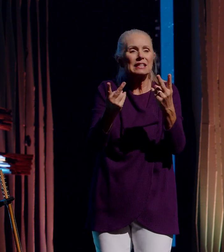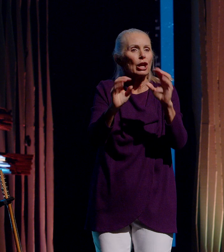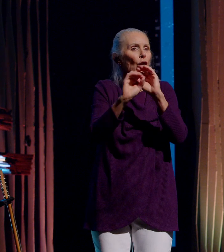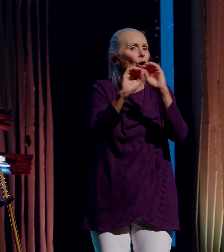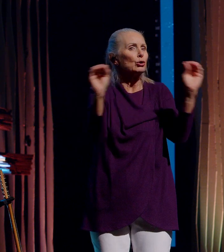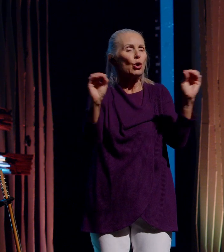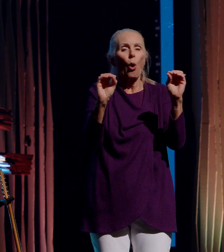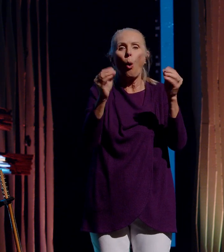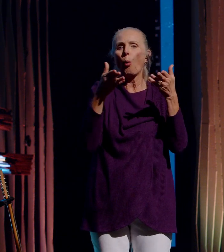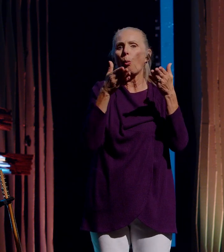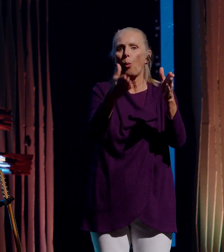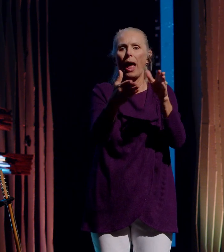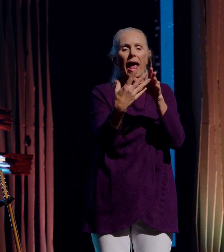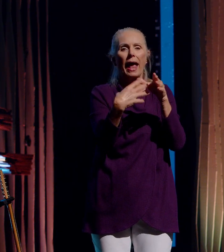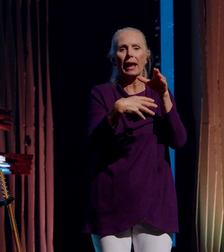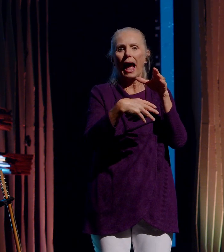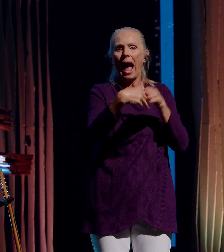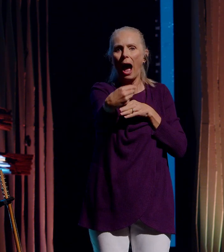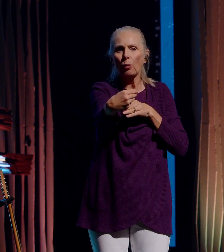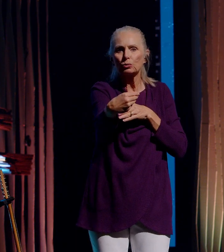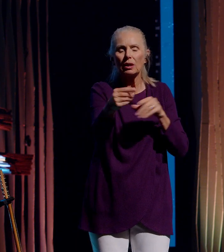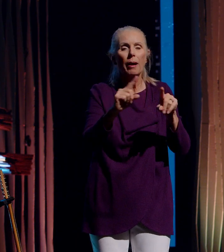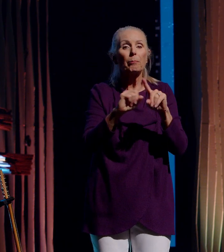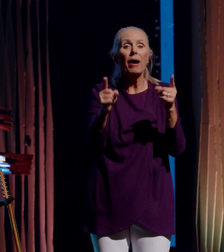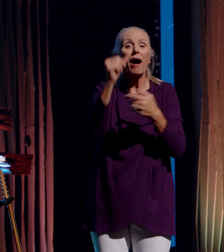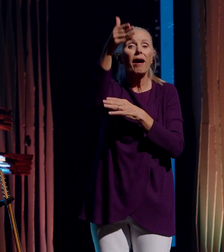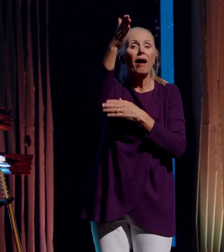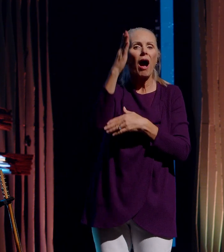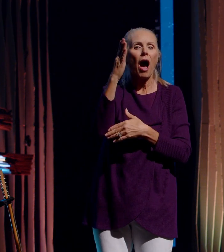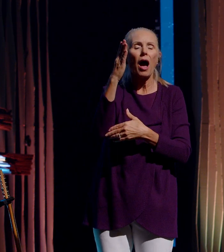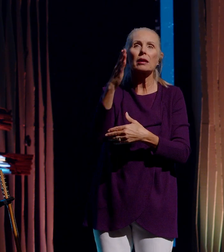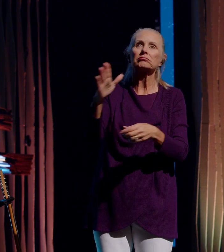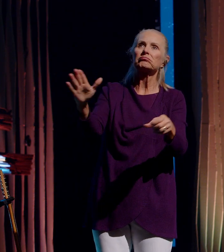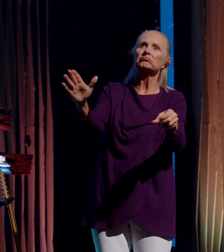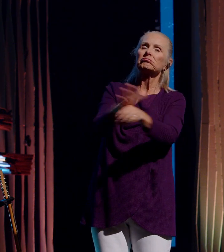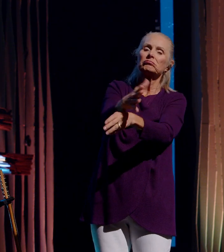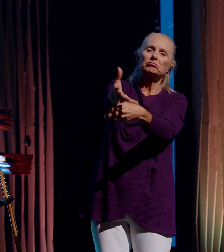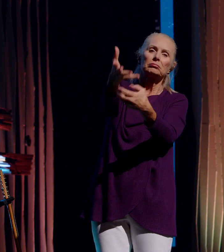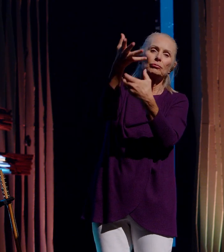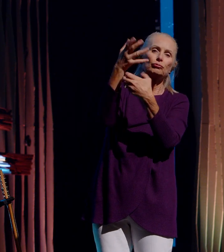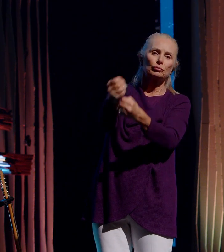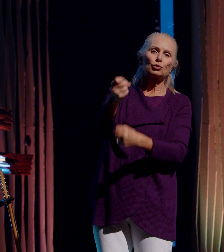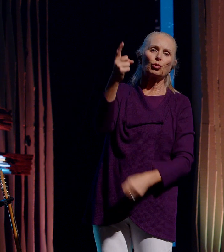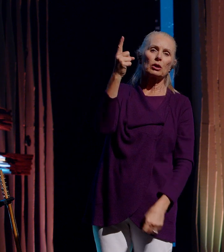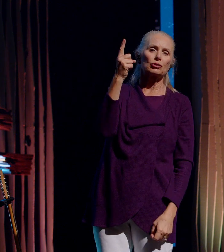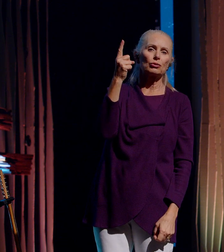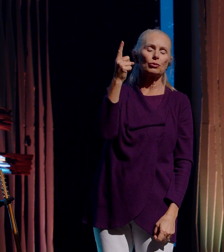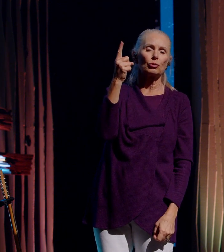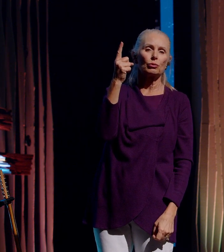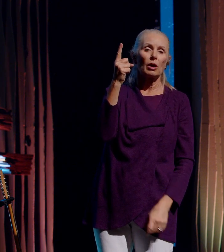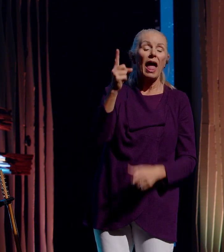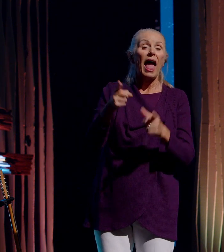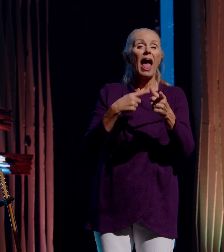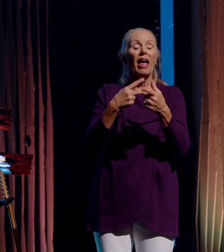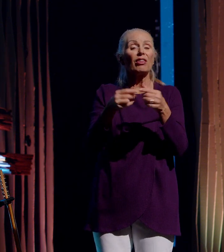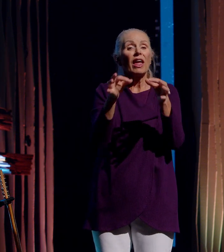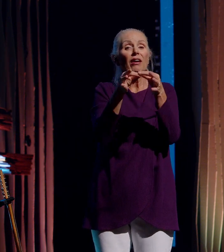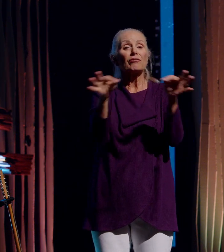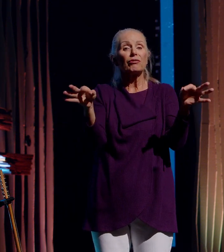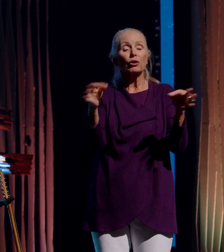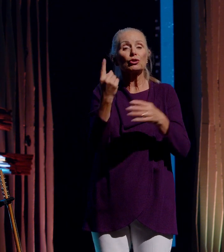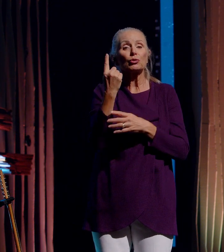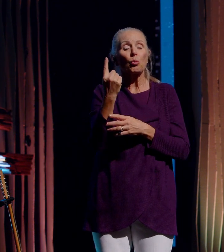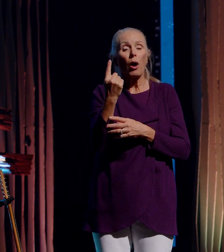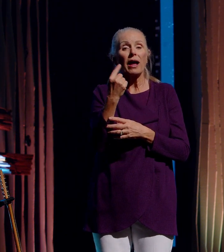which I survive, but God, I trust you. And then verse 11, right? Verse 11 just comes out of nowhere. And it says, in